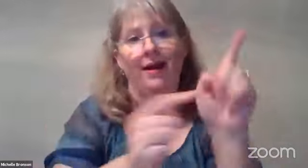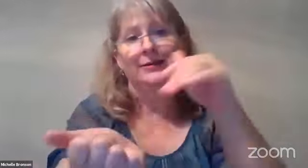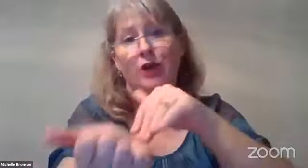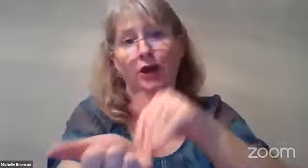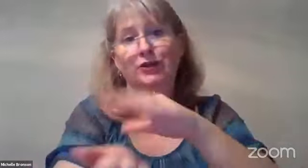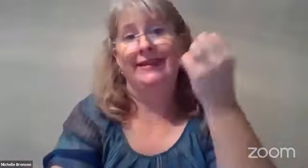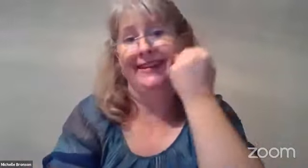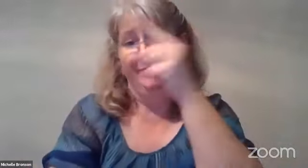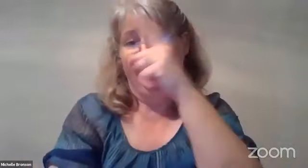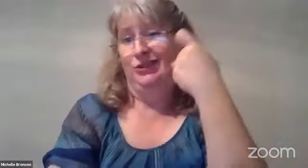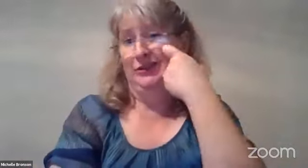office again July 1st,